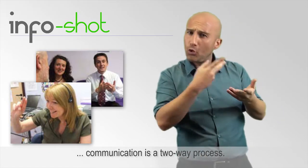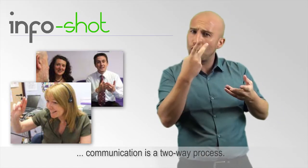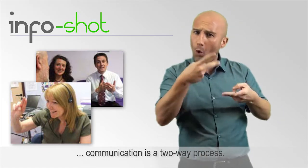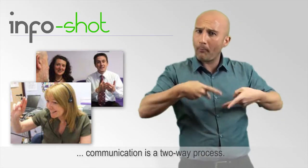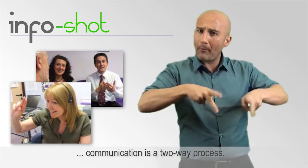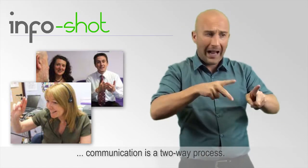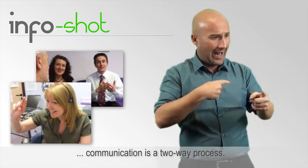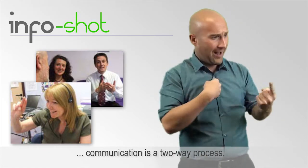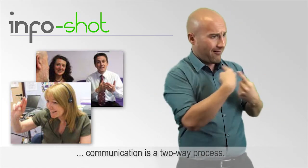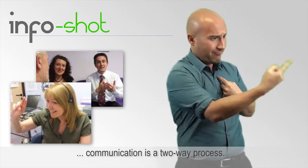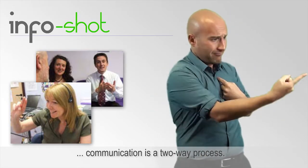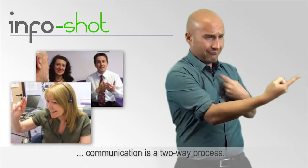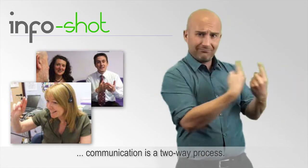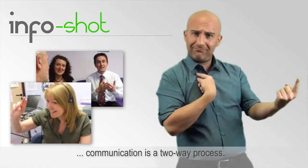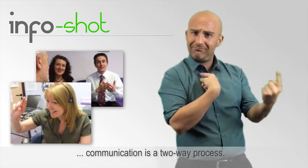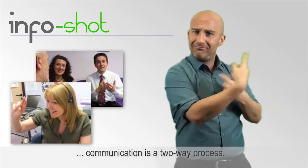Communication is a two-way process.